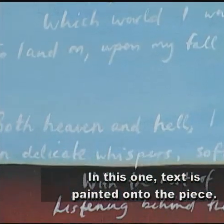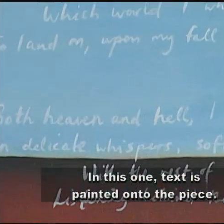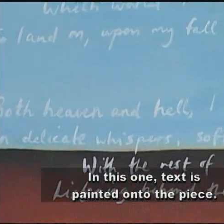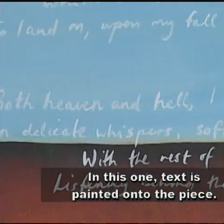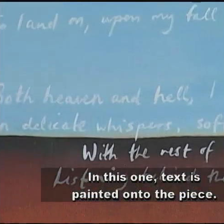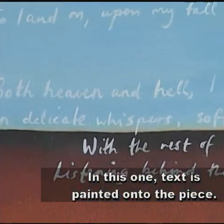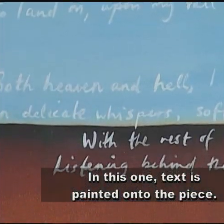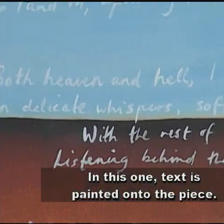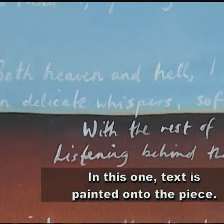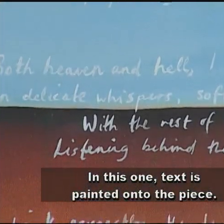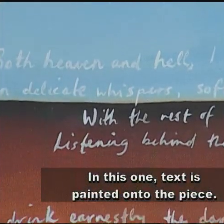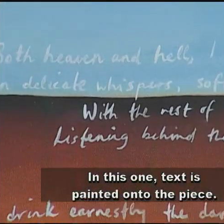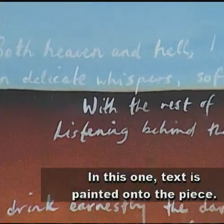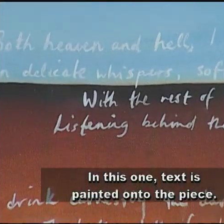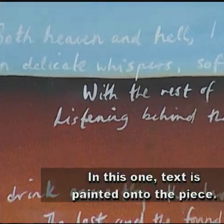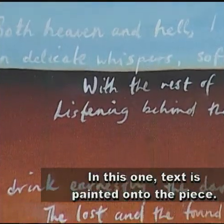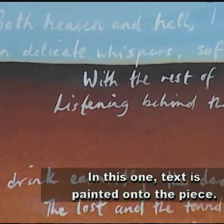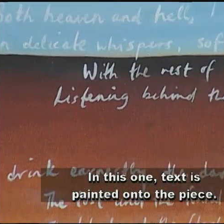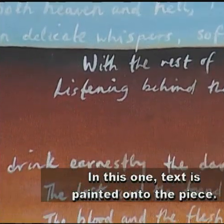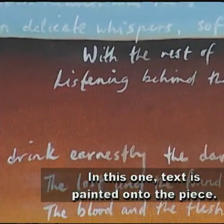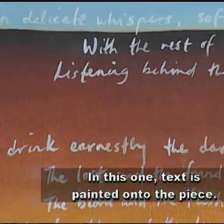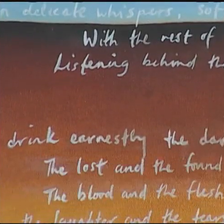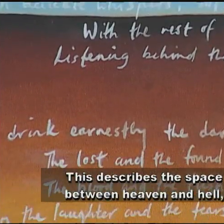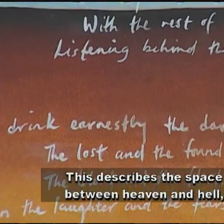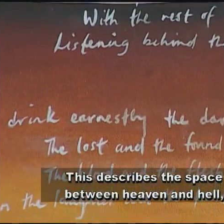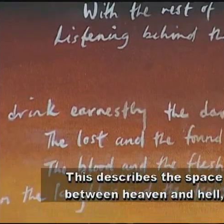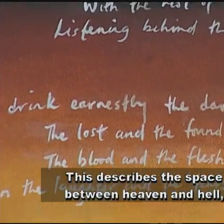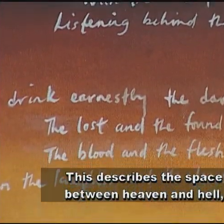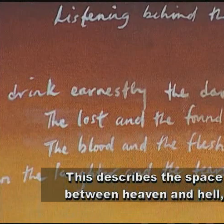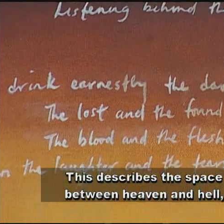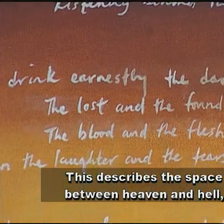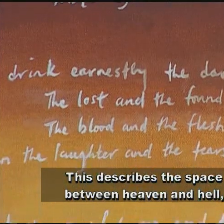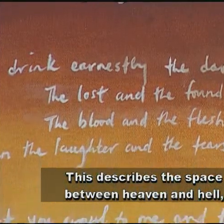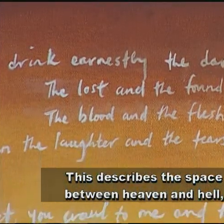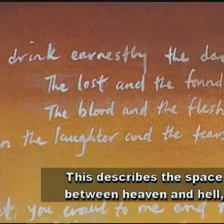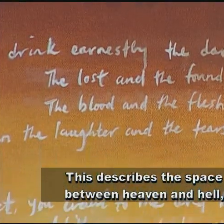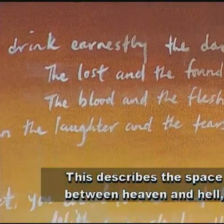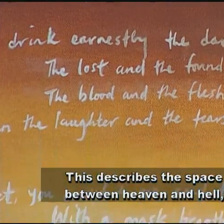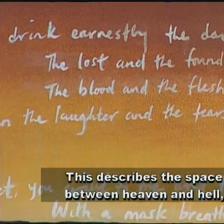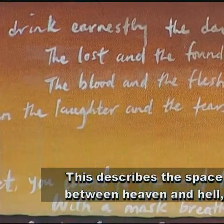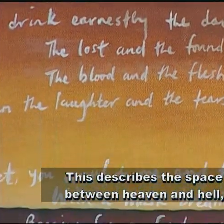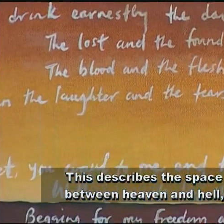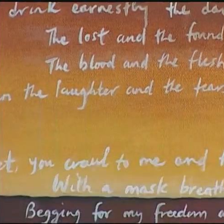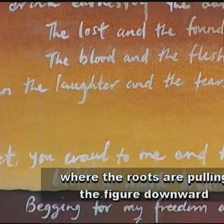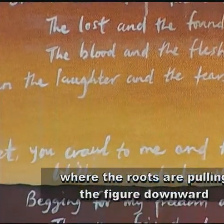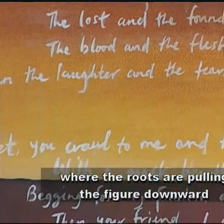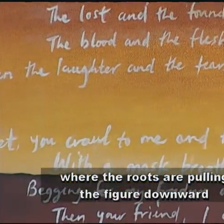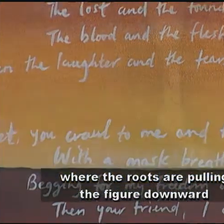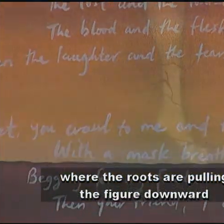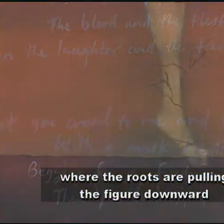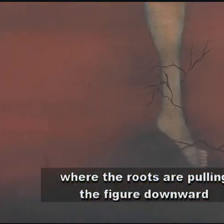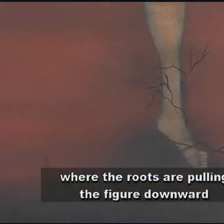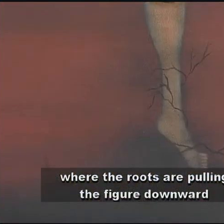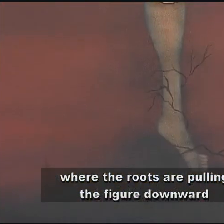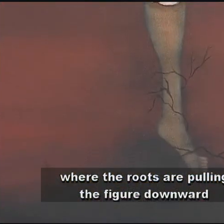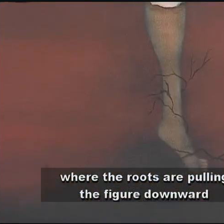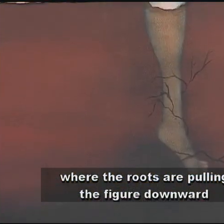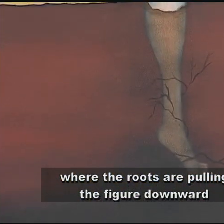this one, text is painted onto the piece. This describes the space between heaven and hell, where the roots are pulling the